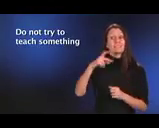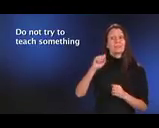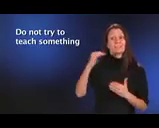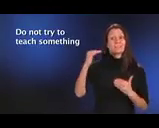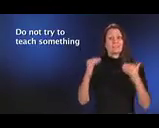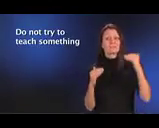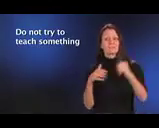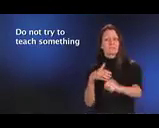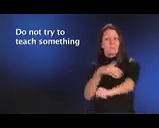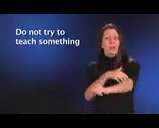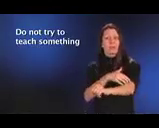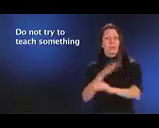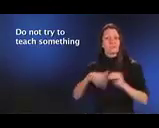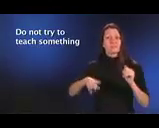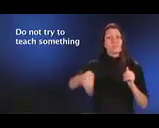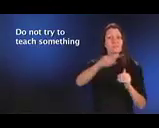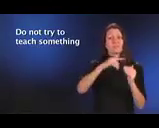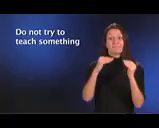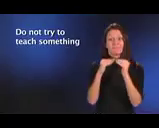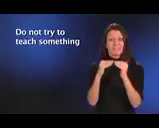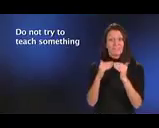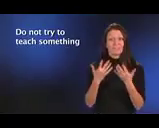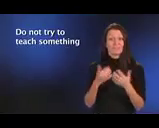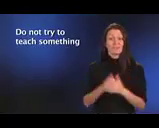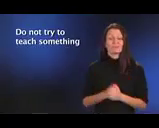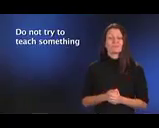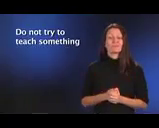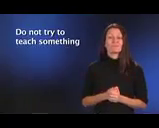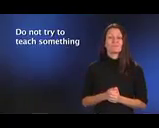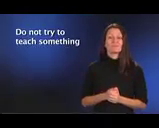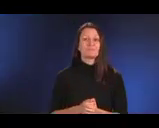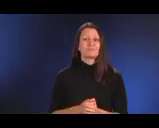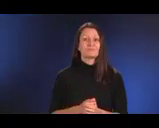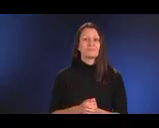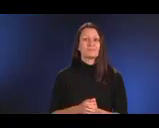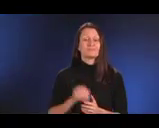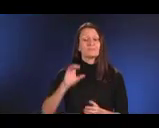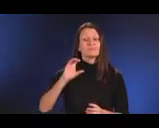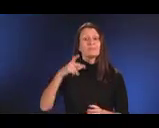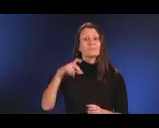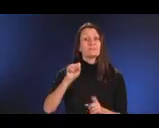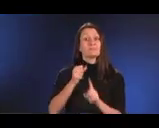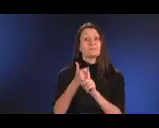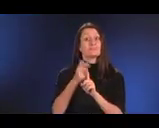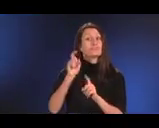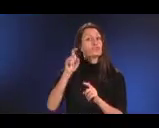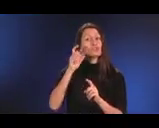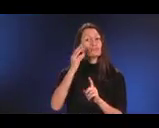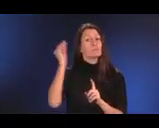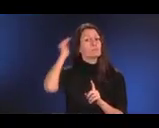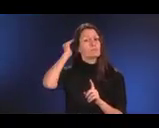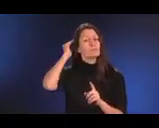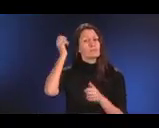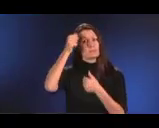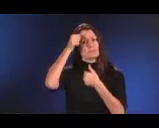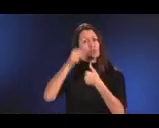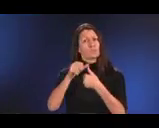puts them in a position of more power than their peers. The sports specialist needs to remember that most